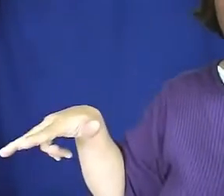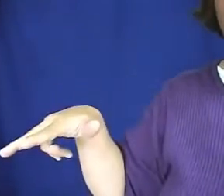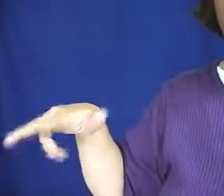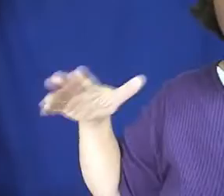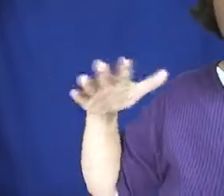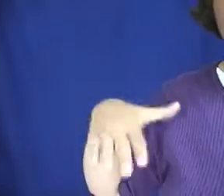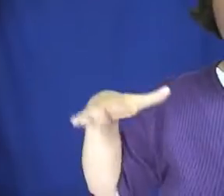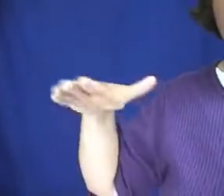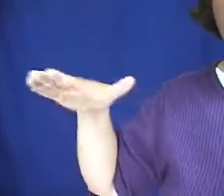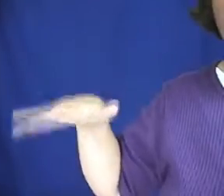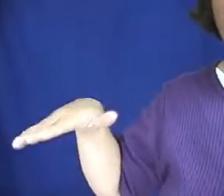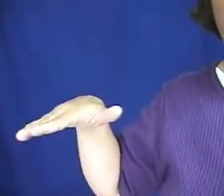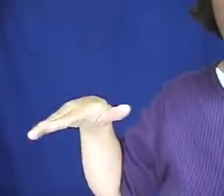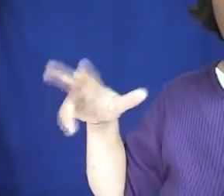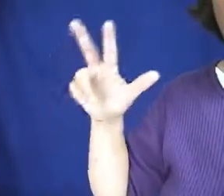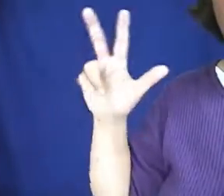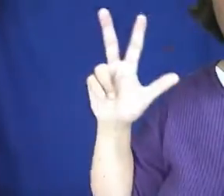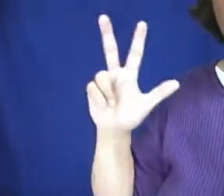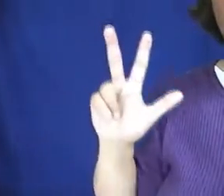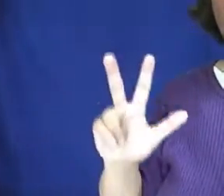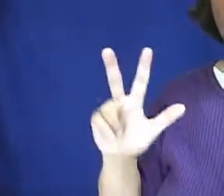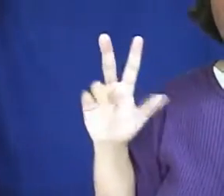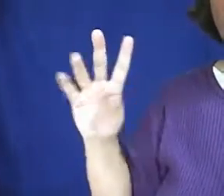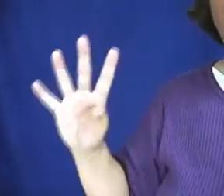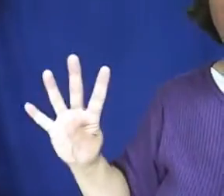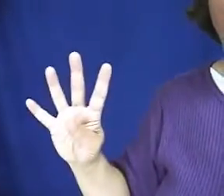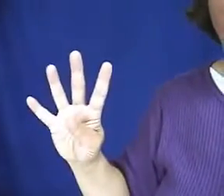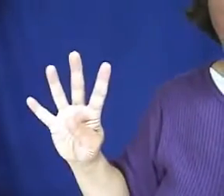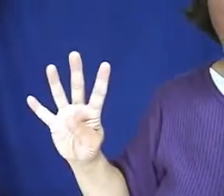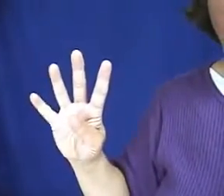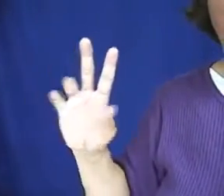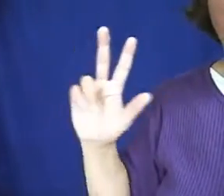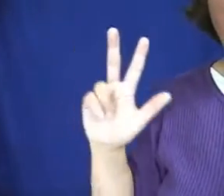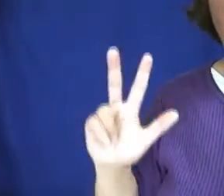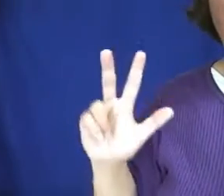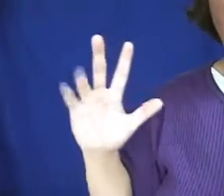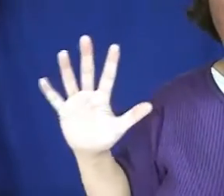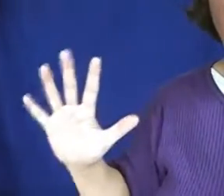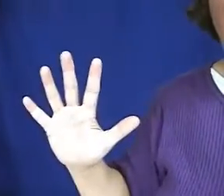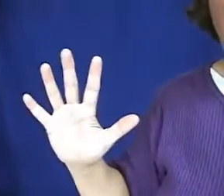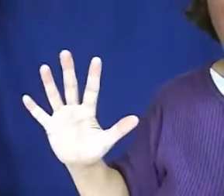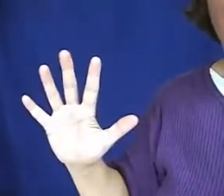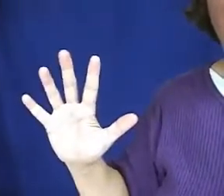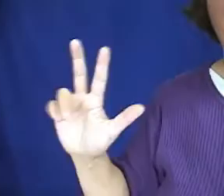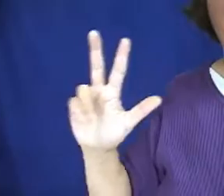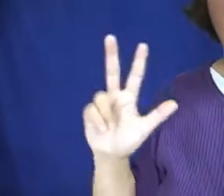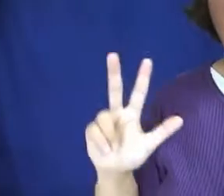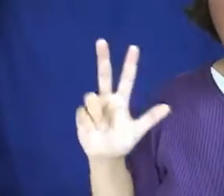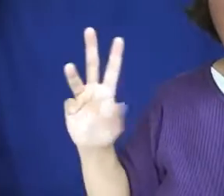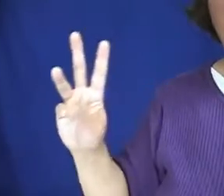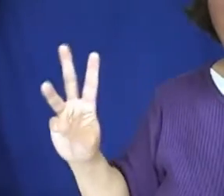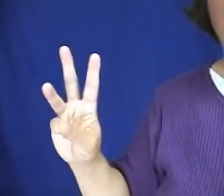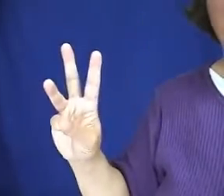33, down, down. 34, 35,